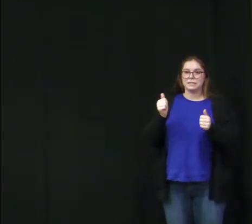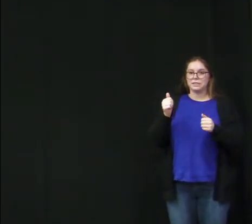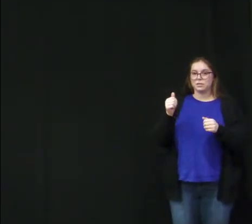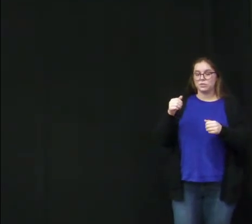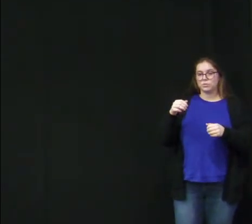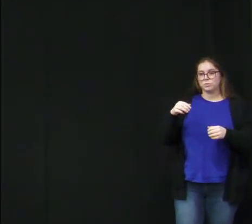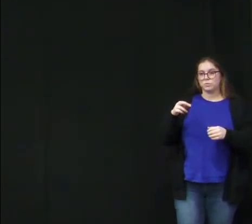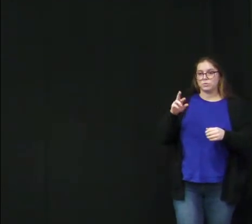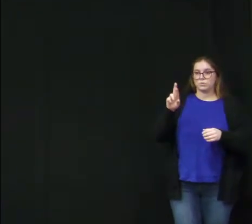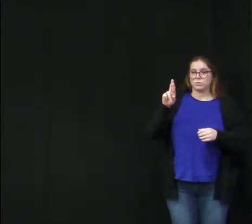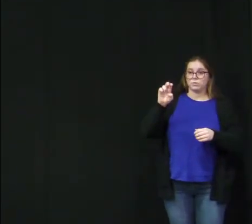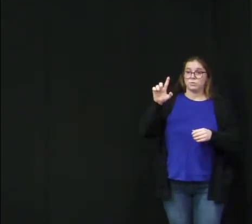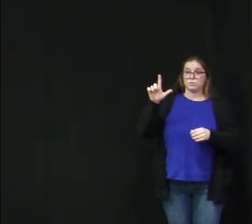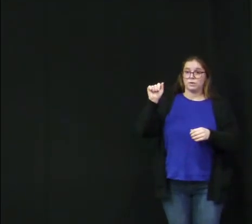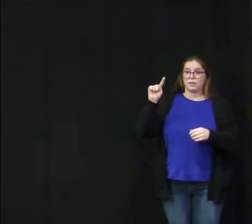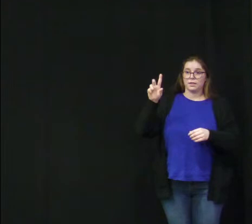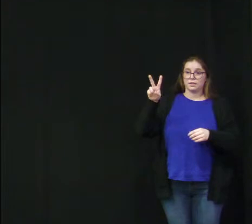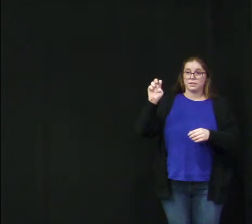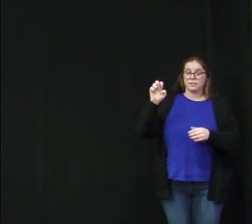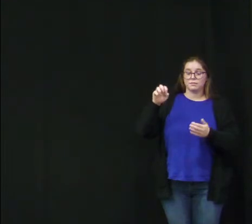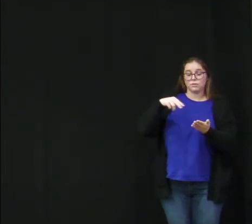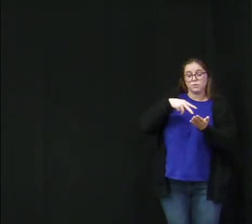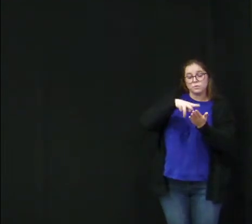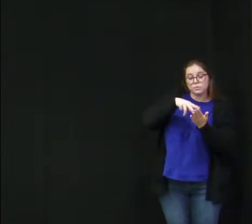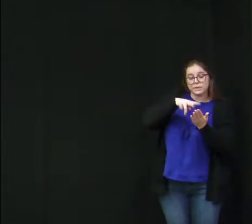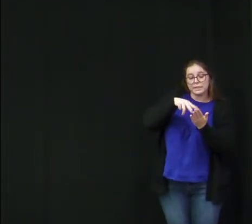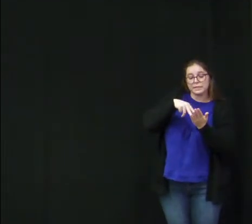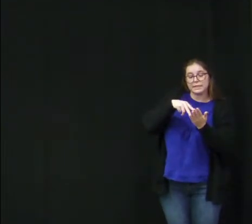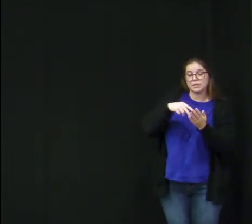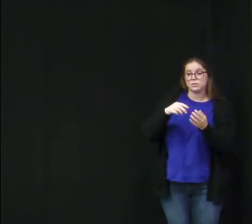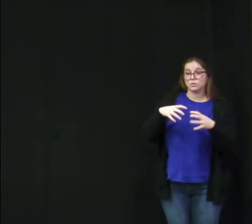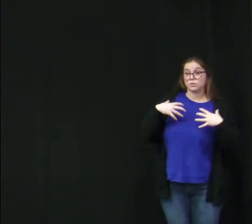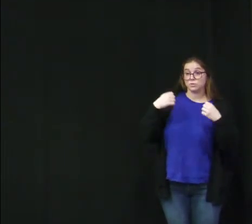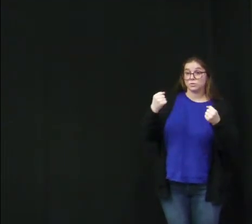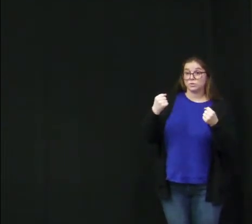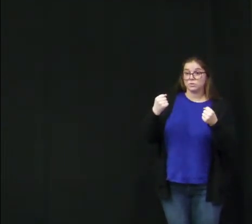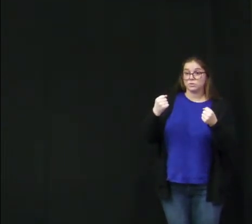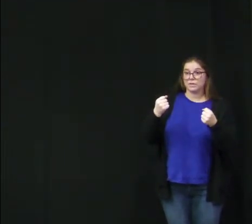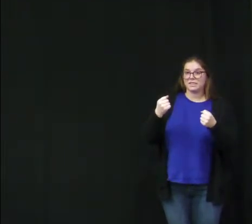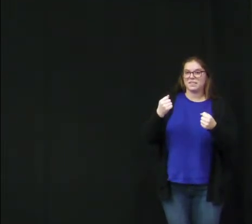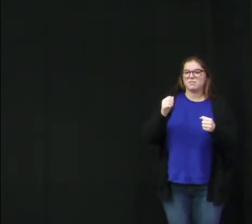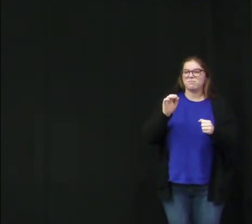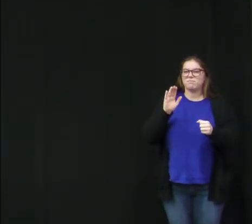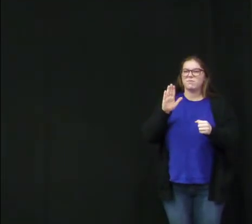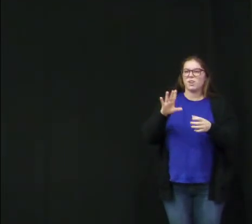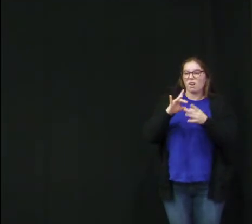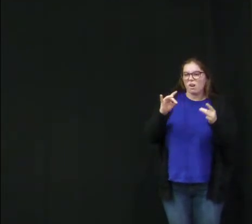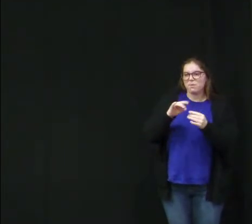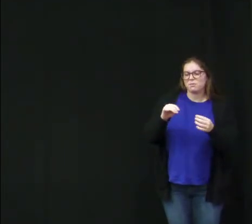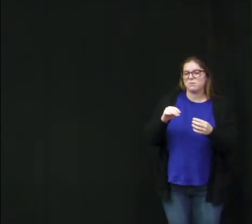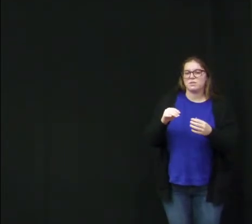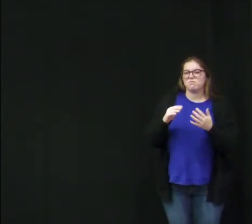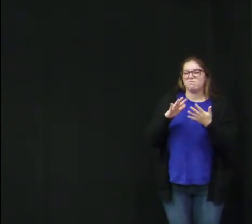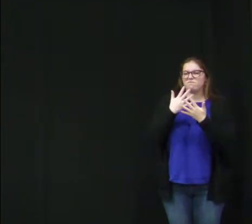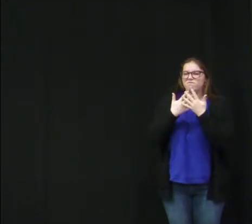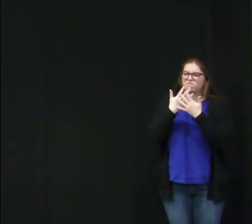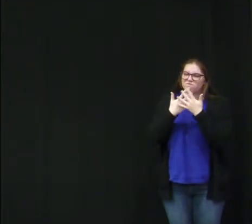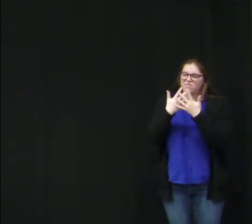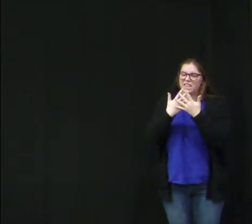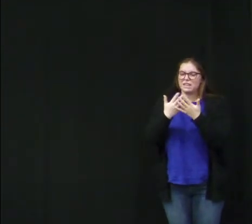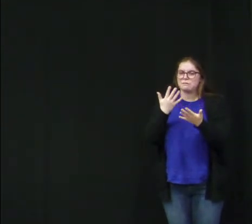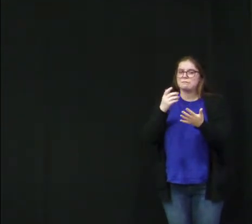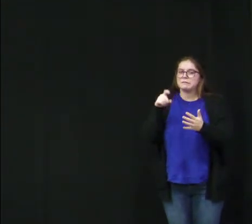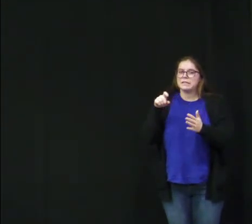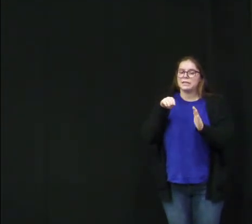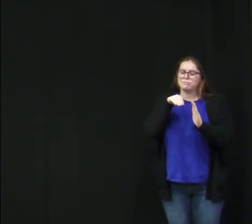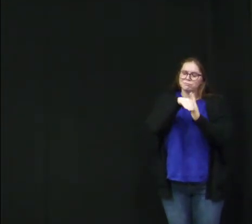relative reading comprehension strength is answering literal questions. We felt that was really kind of vague, Okay. and maybe if it could go a little bit deeper